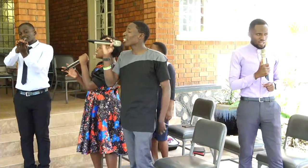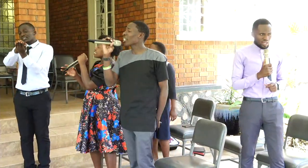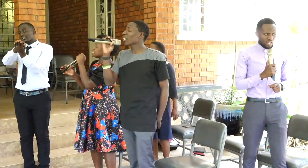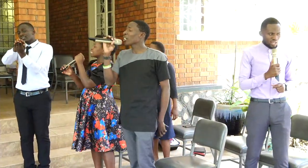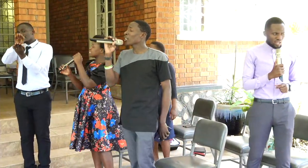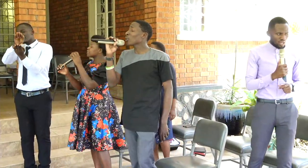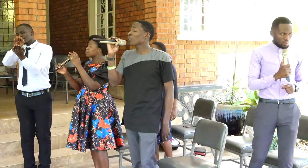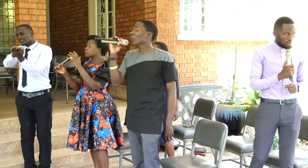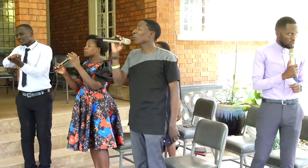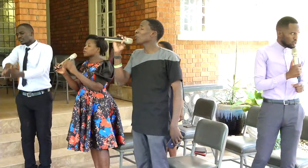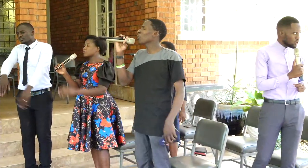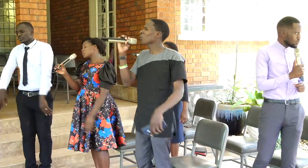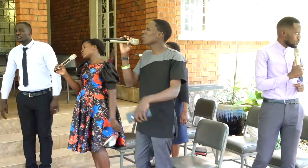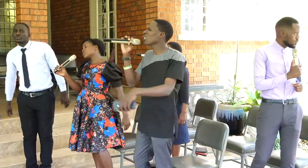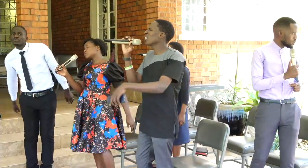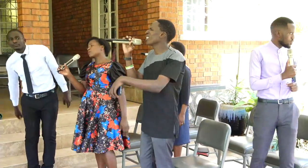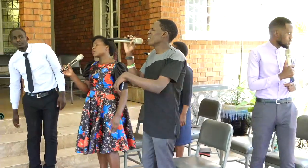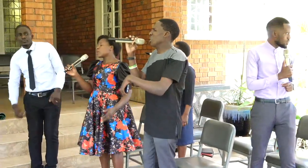and keep you,